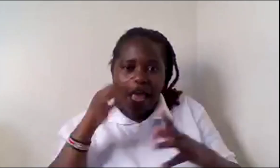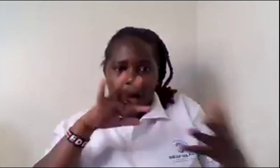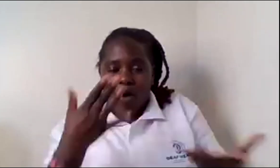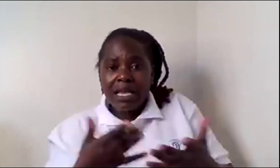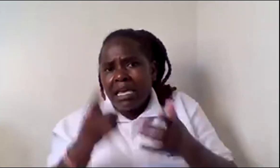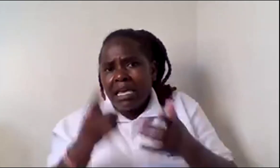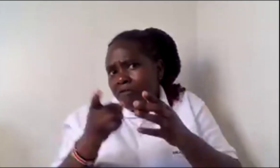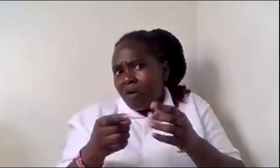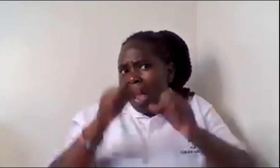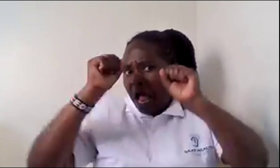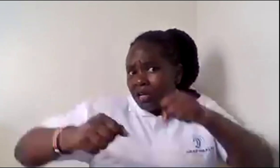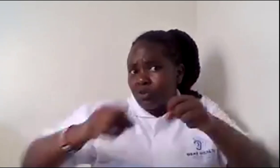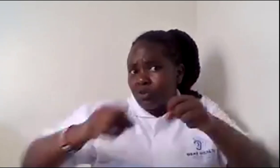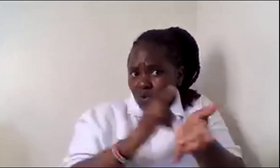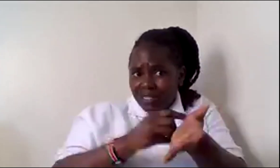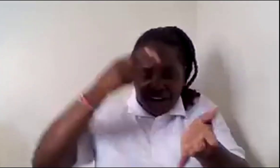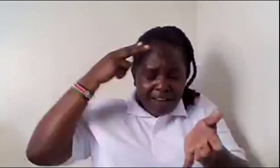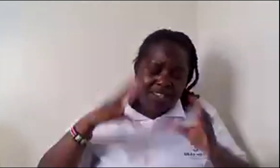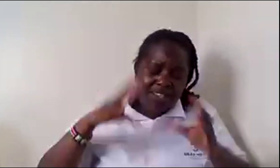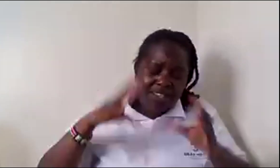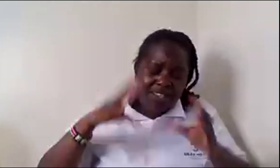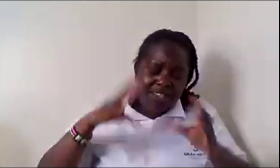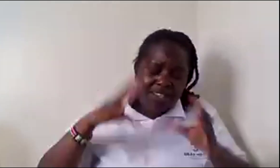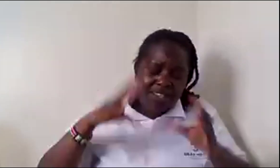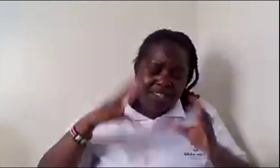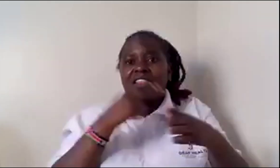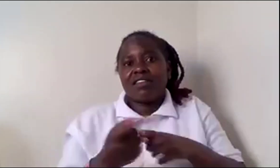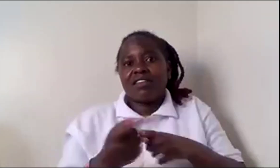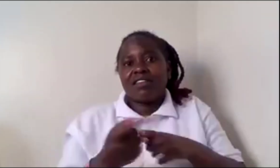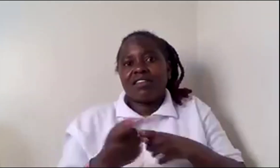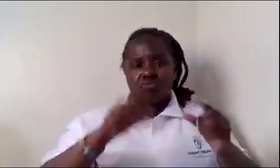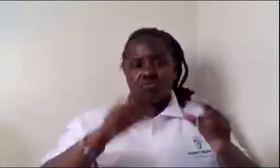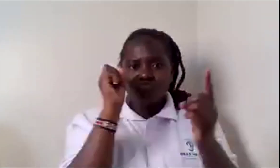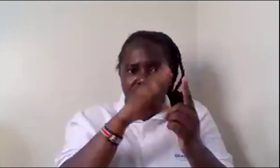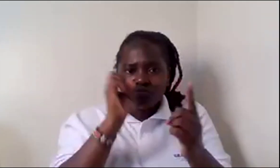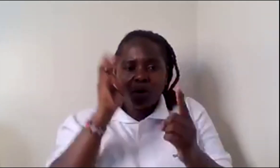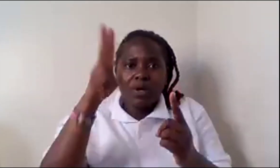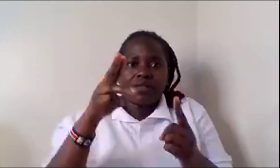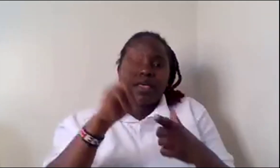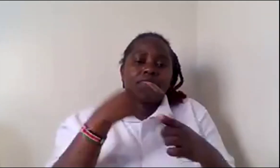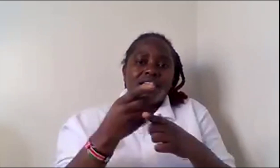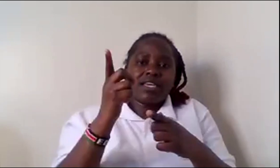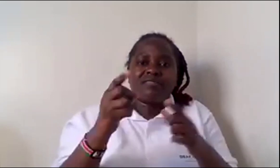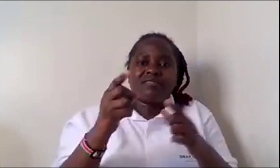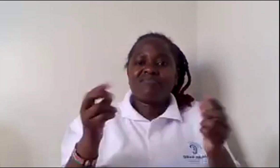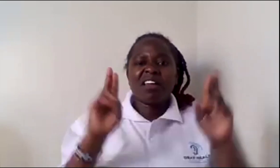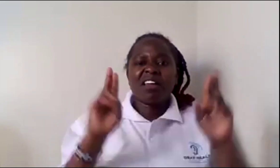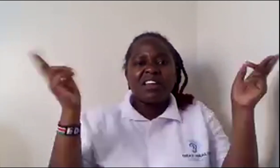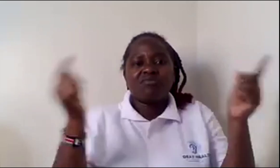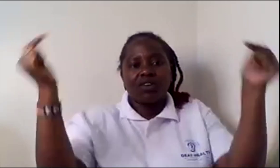on a date and time, and maybe even a topic that maybe they are interested in, that they would like